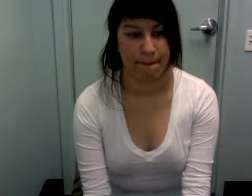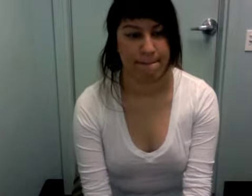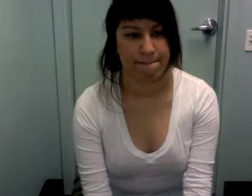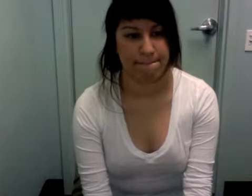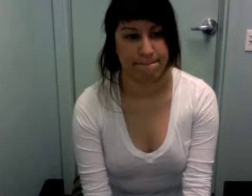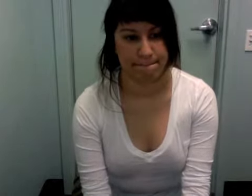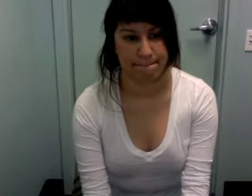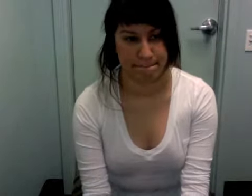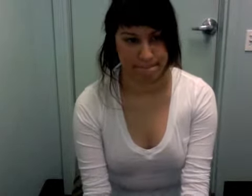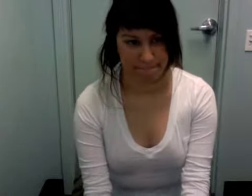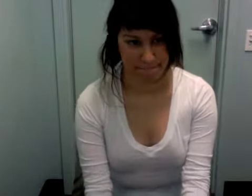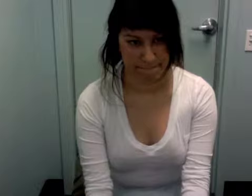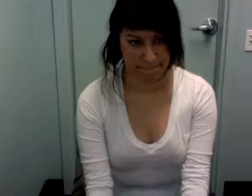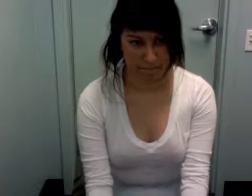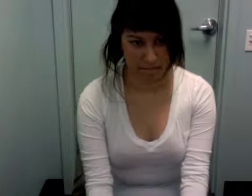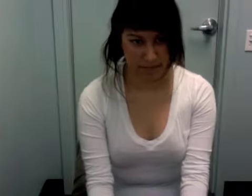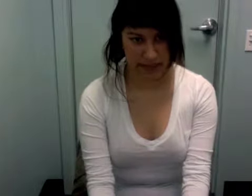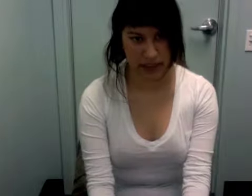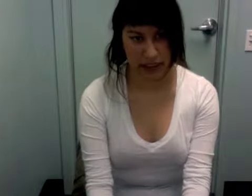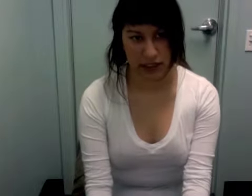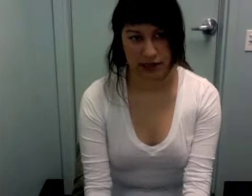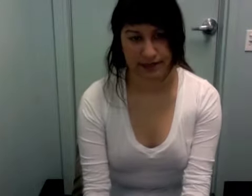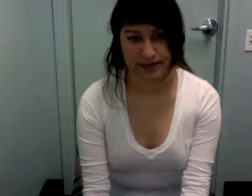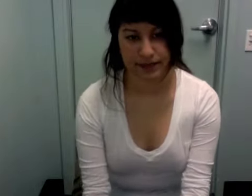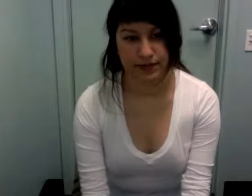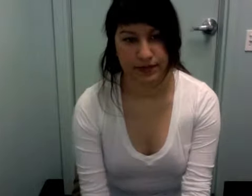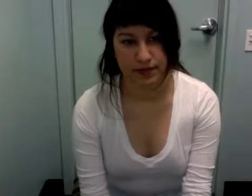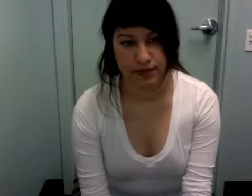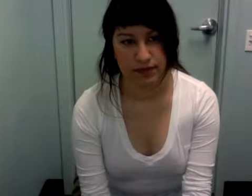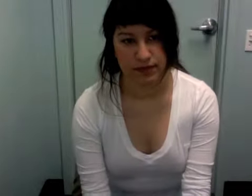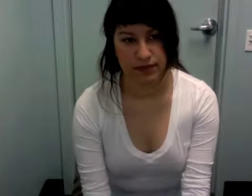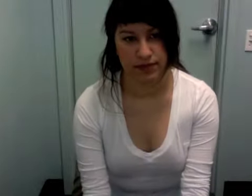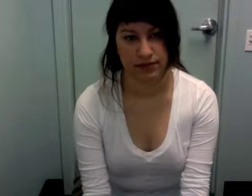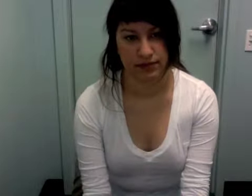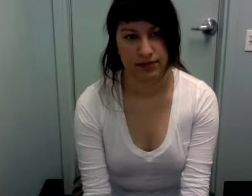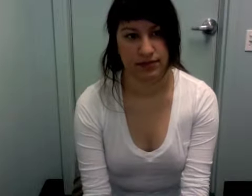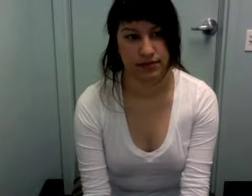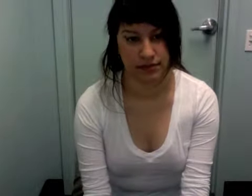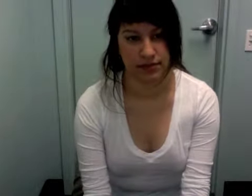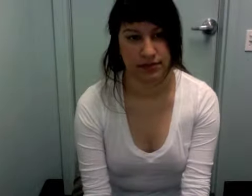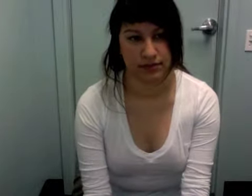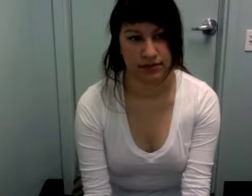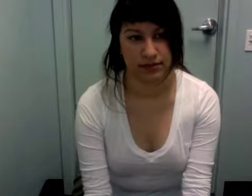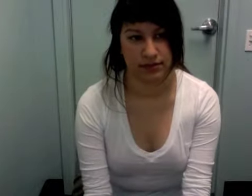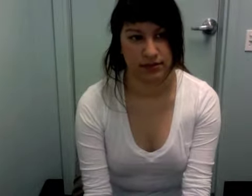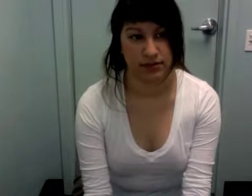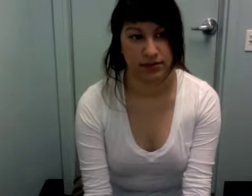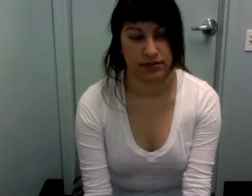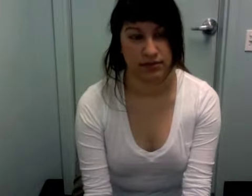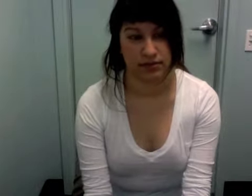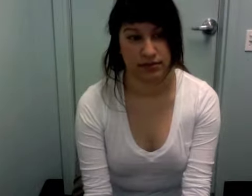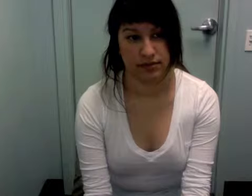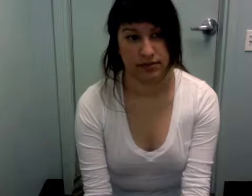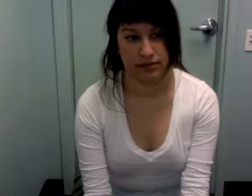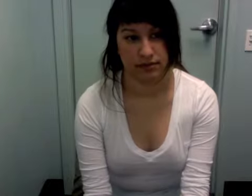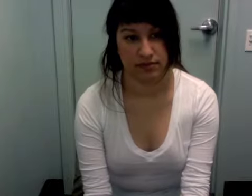teaspoons, you know, dessert forks, salad forks. You don't want to either reuse or be handed it. So